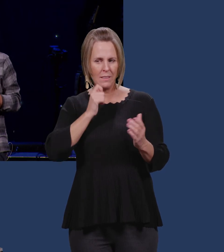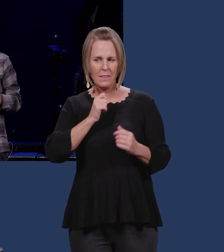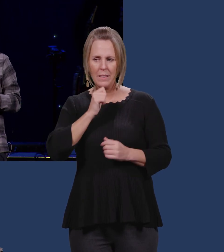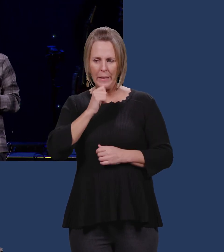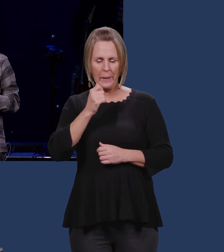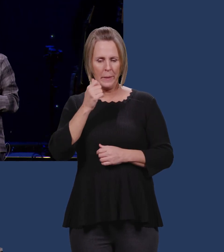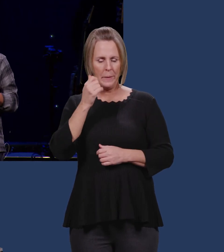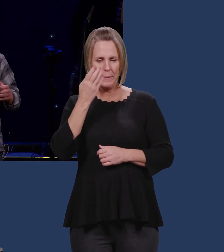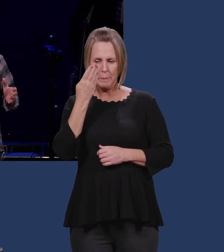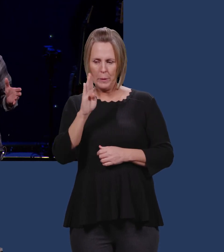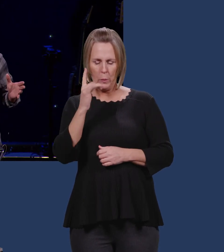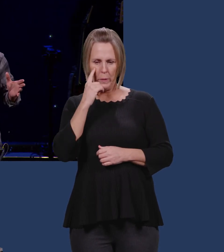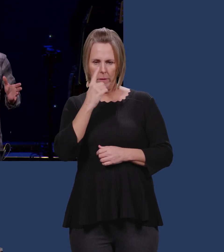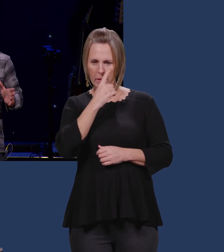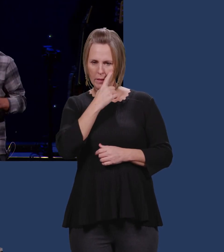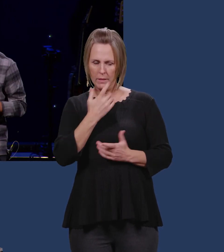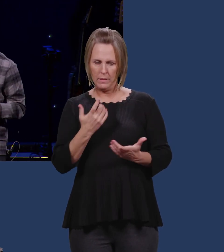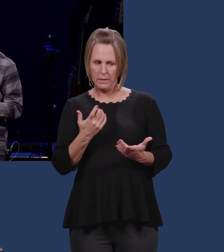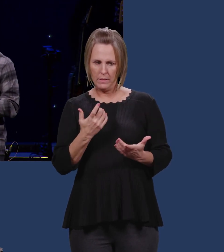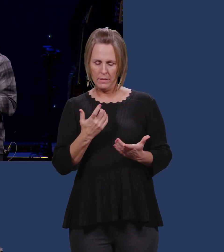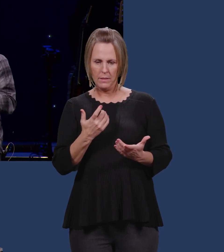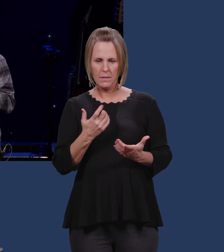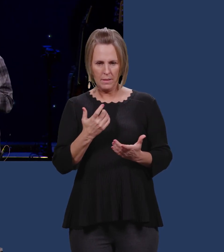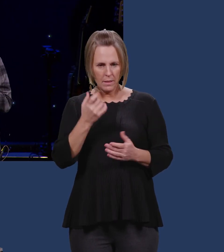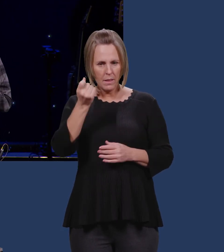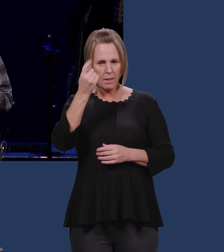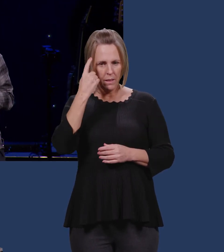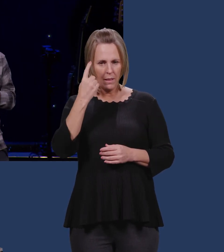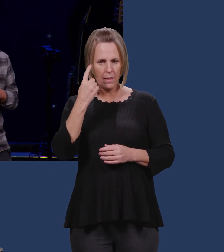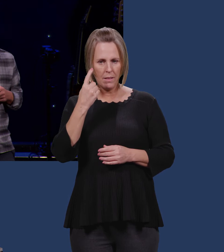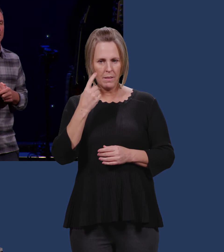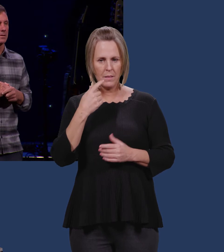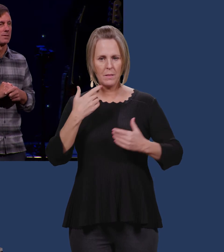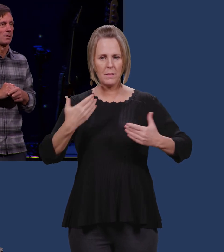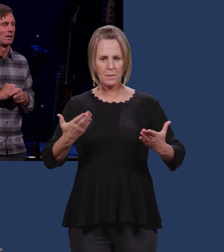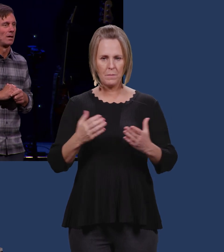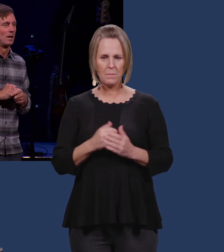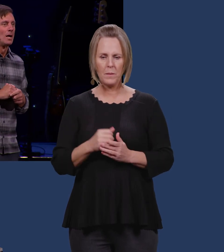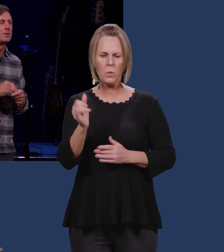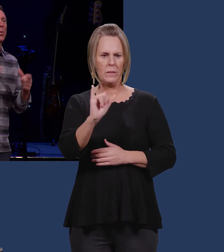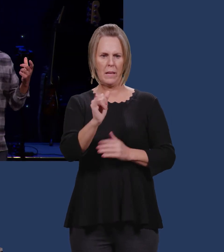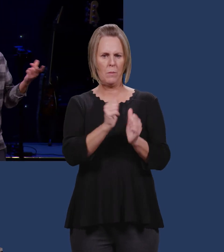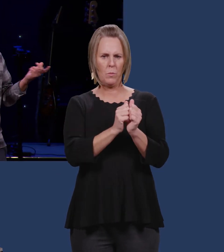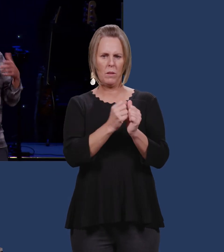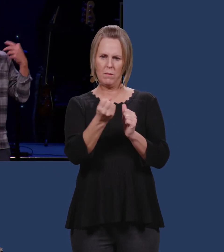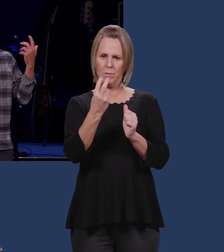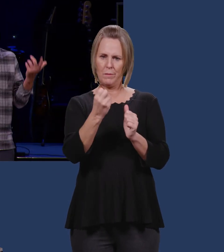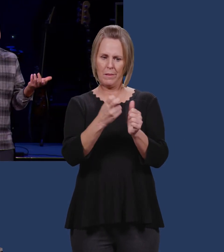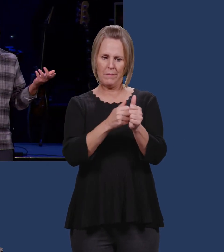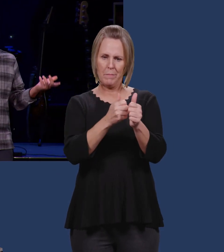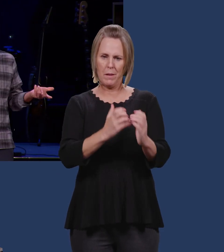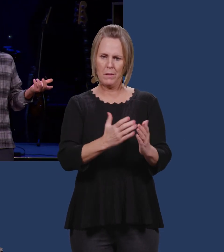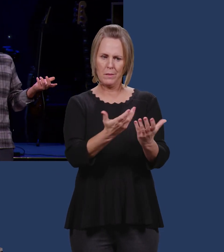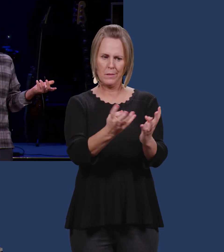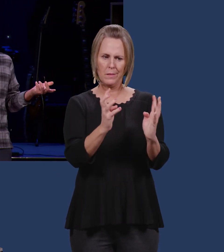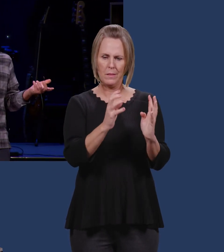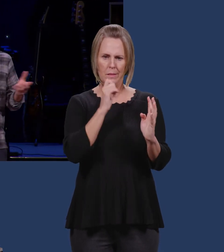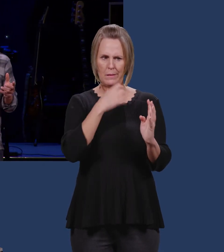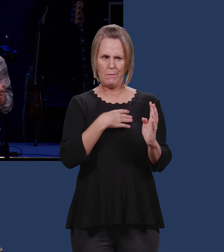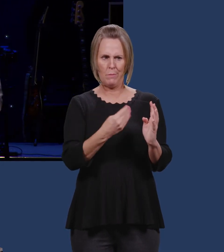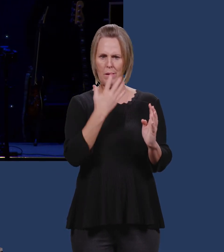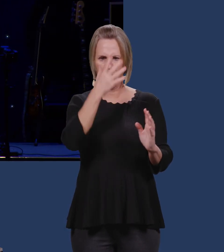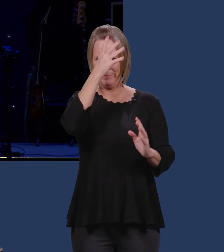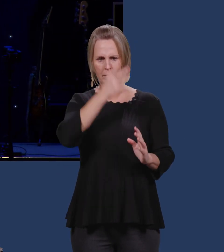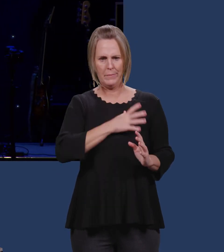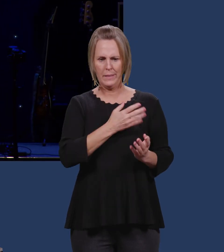that looked like us. The same not only goes for Jesus, but also for his apostles. So where do we get this image in our head then?